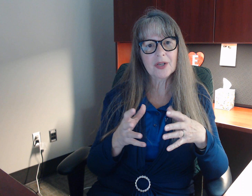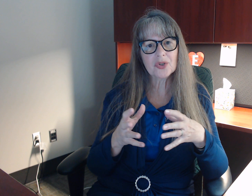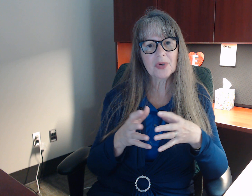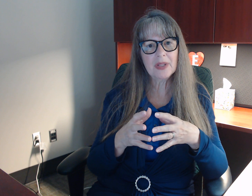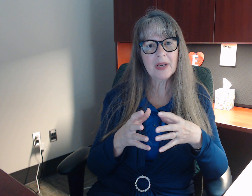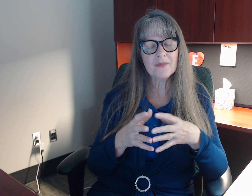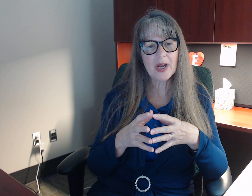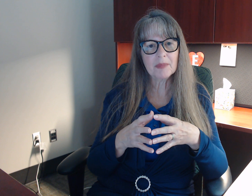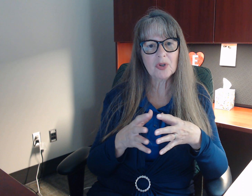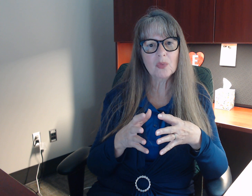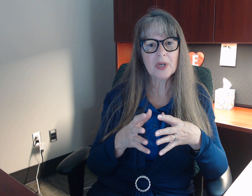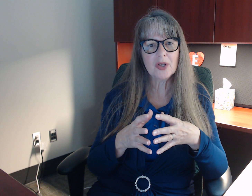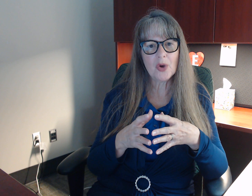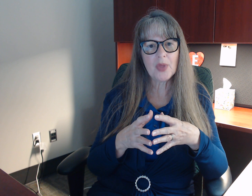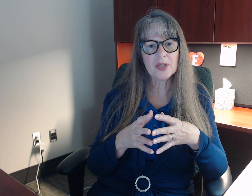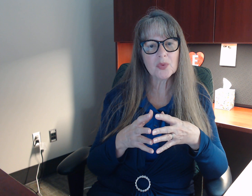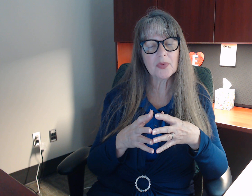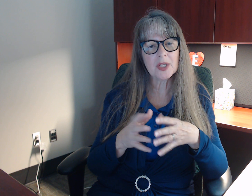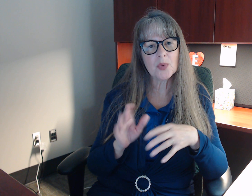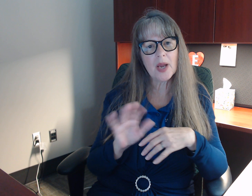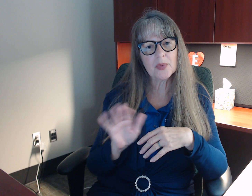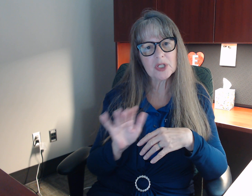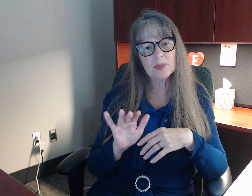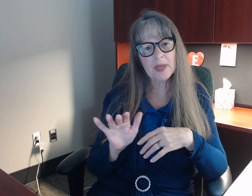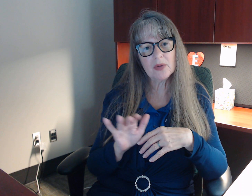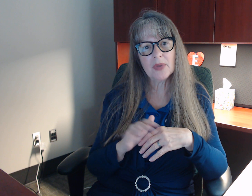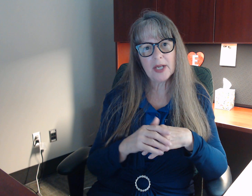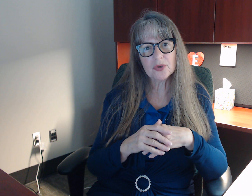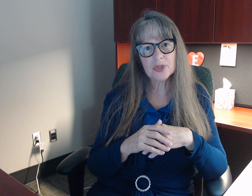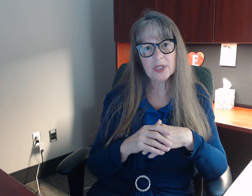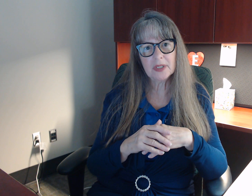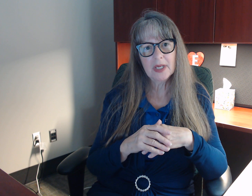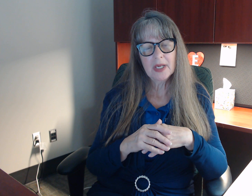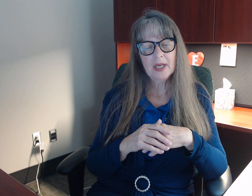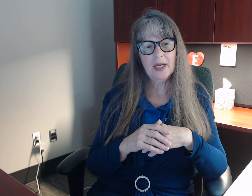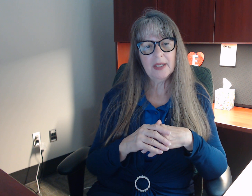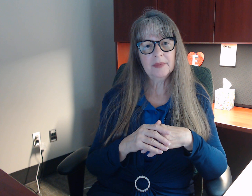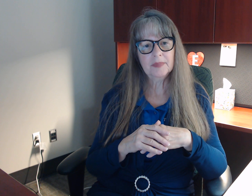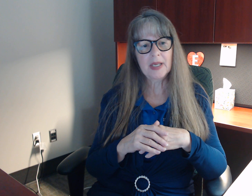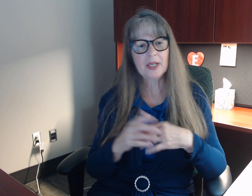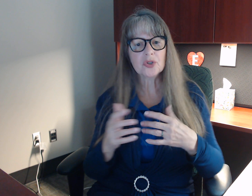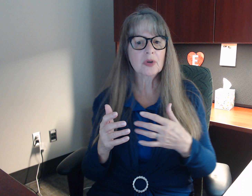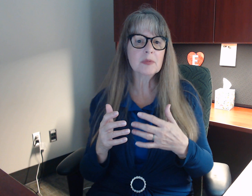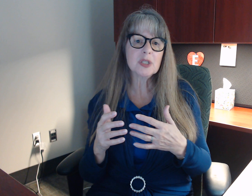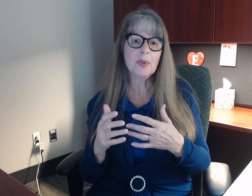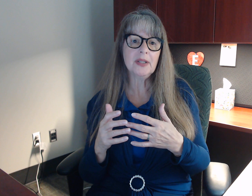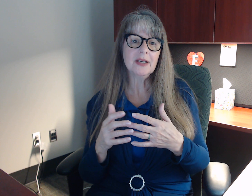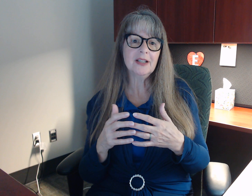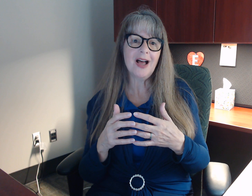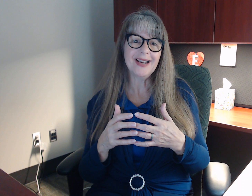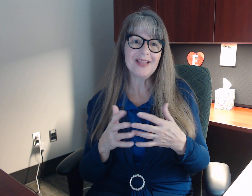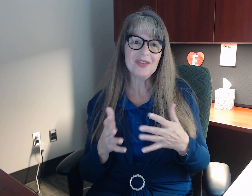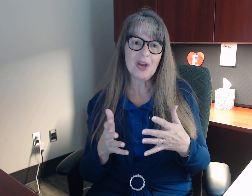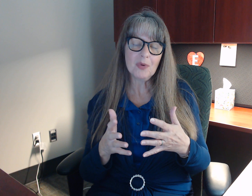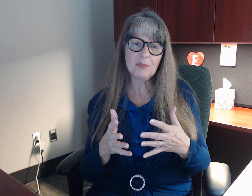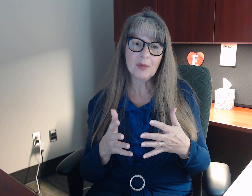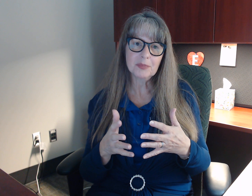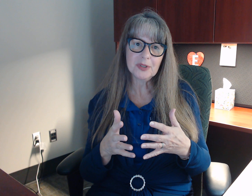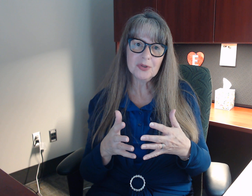you're in that environment, you wouldn't know that. So that's why I would spell nitrogen. Unless you're going to be spelling that a lot, and then I would probably use,